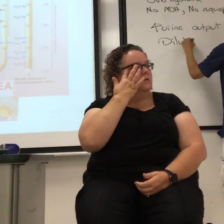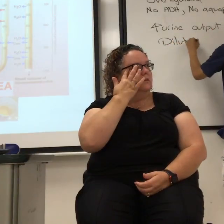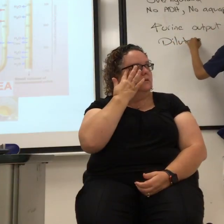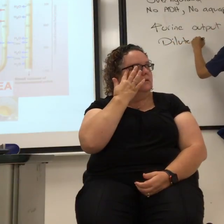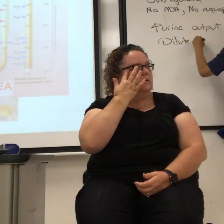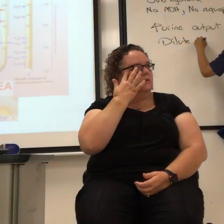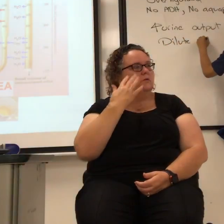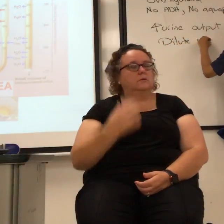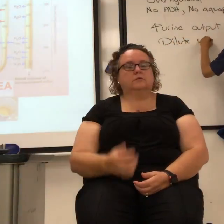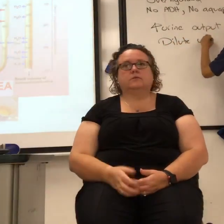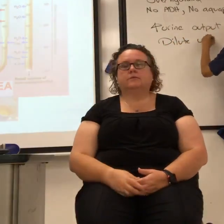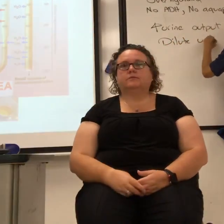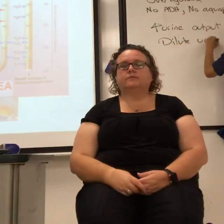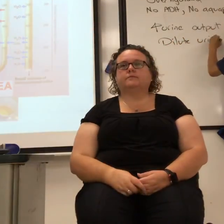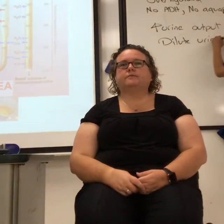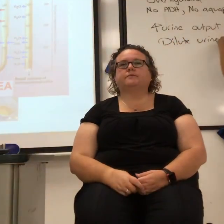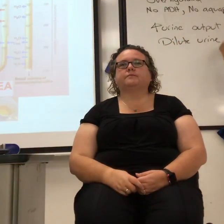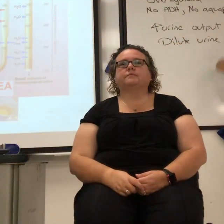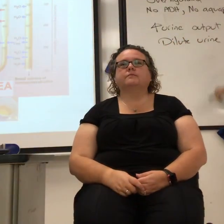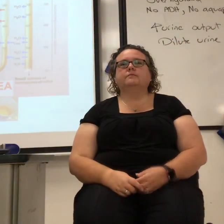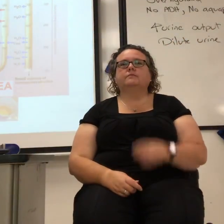To put numbers to it,